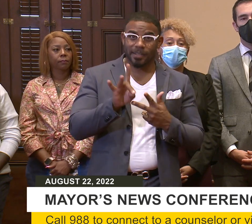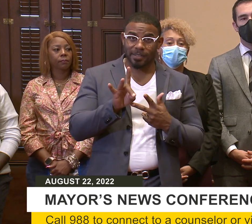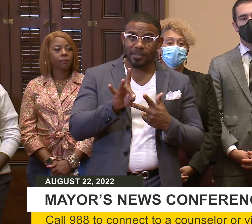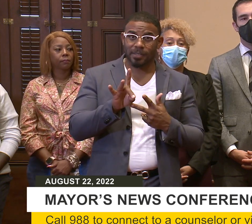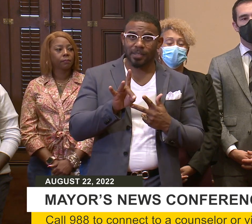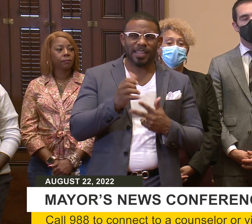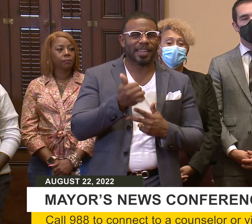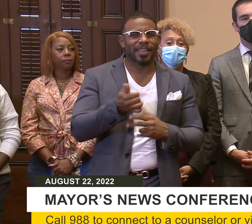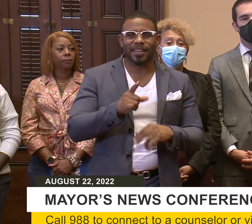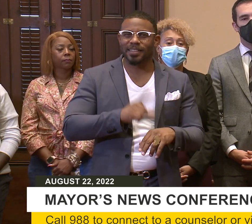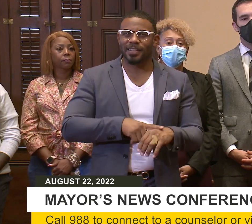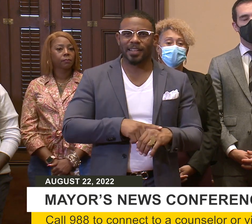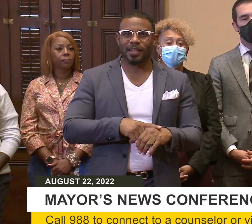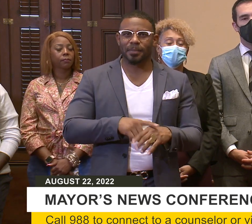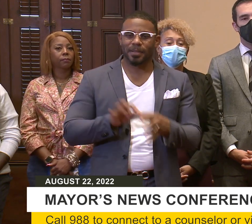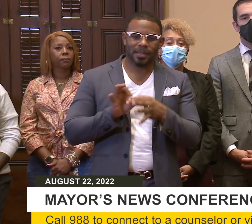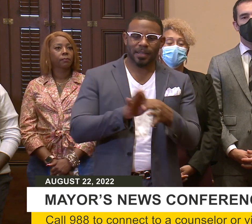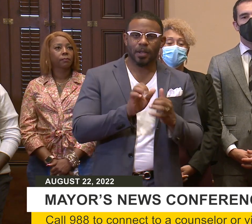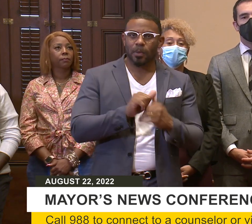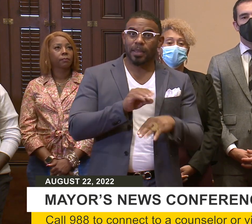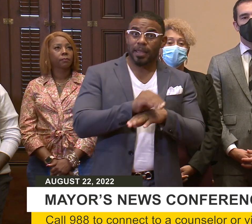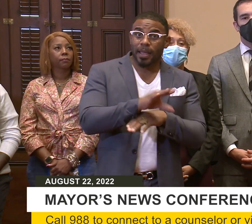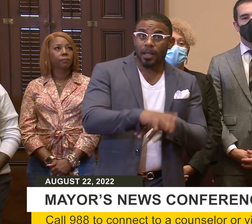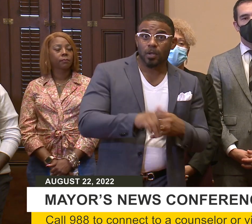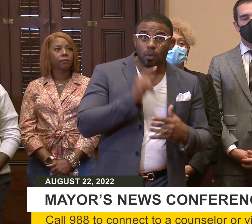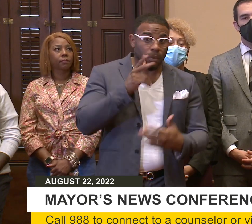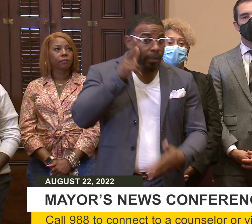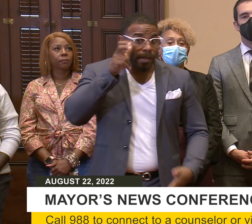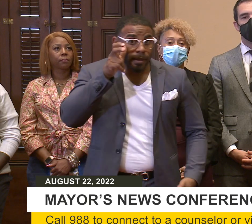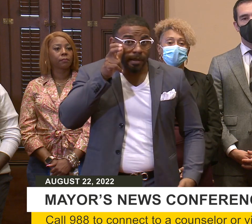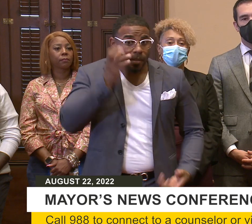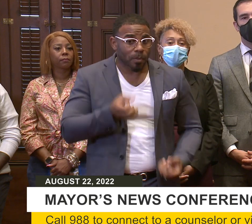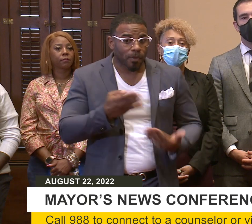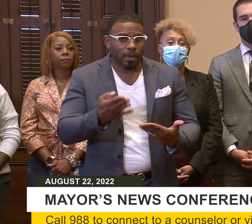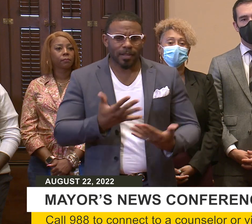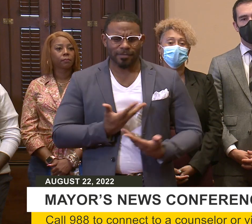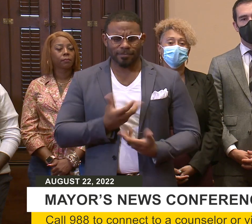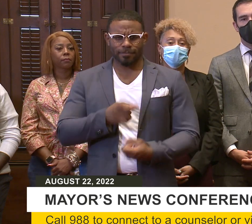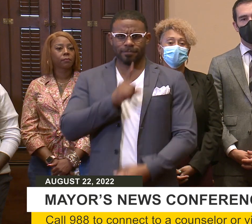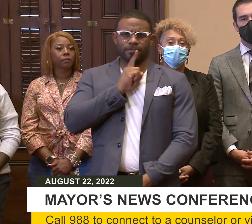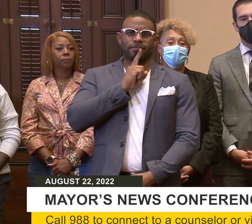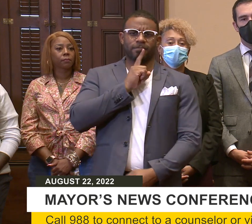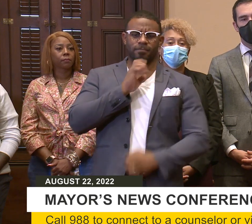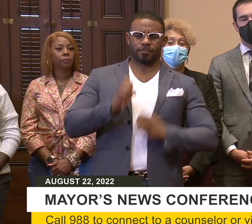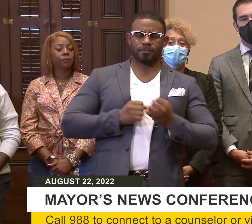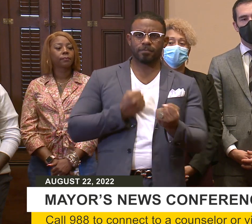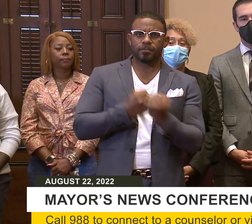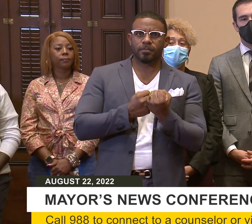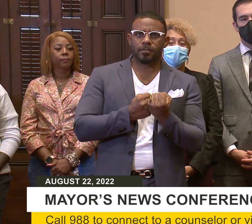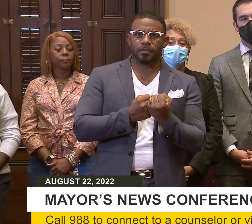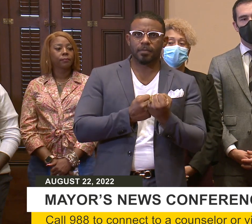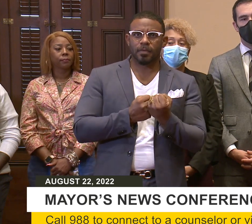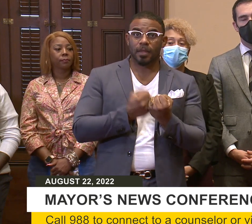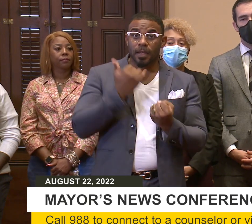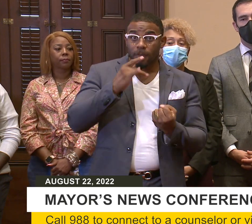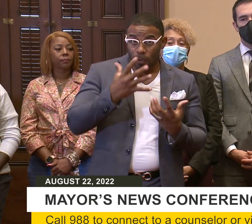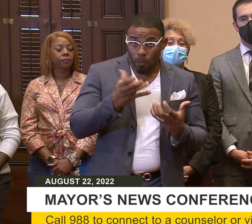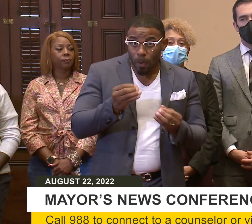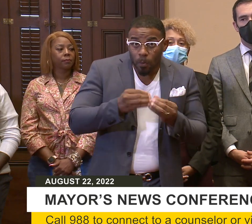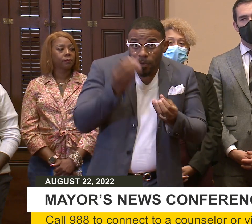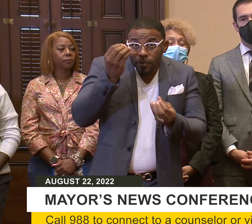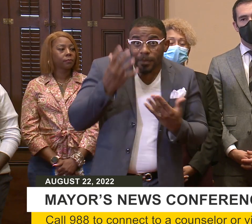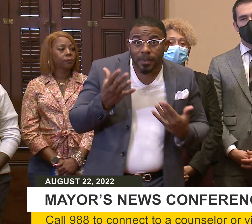988 anytime to connect with a counselor who will listen and provide confidential emotional support. And if you'd like